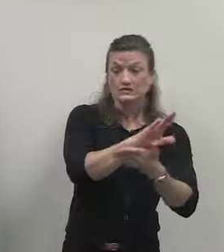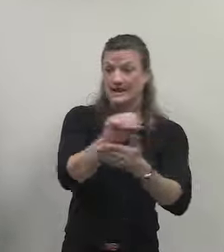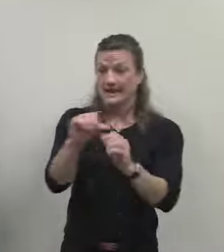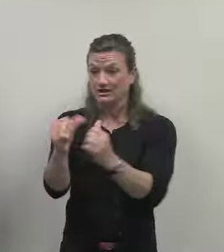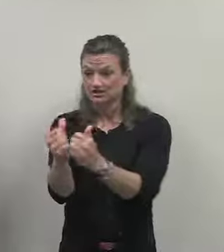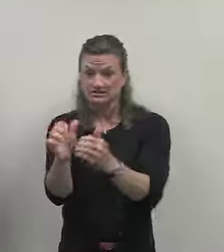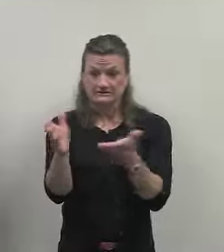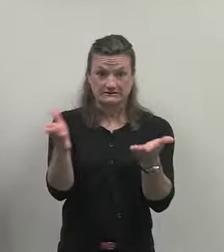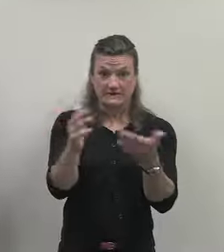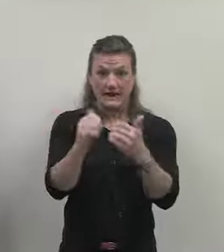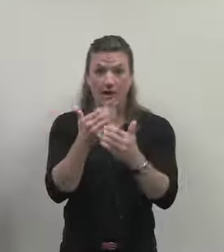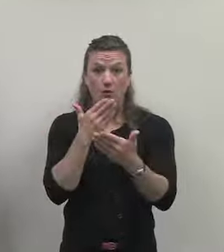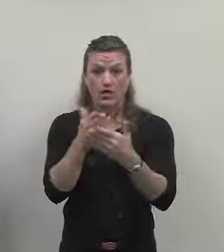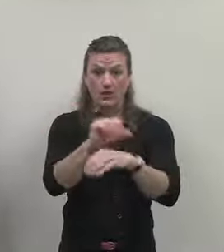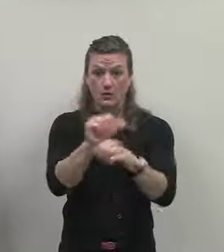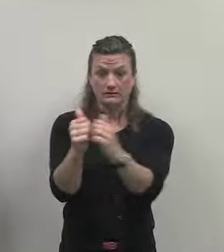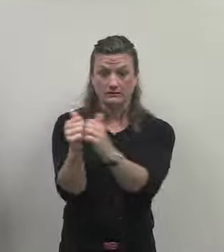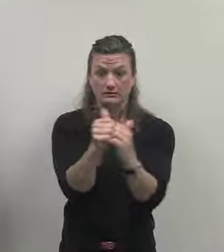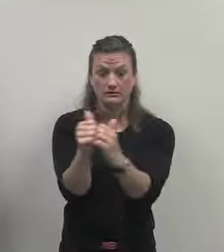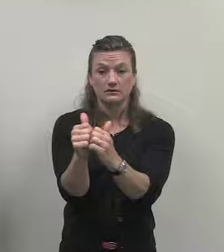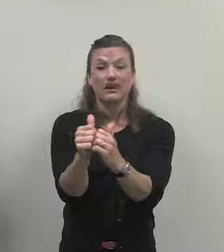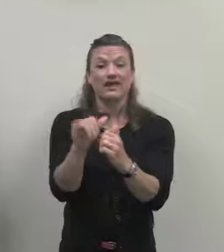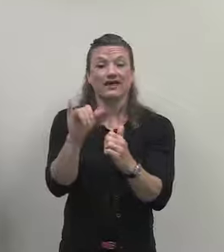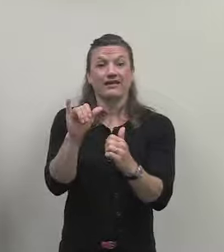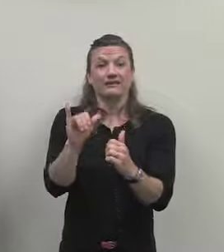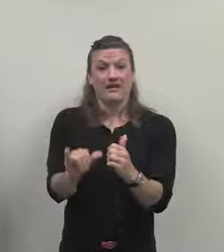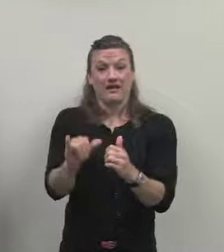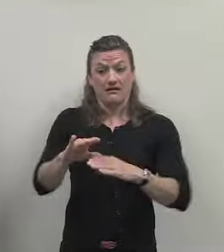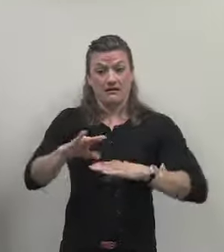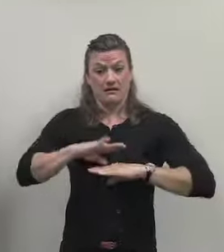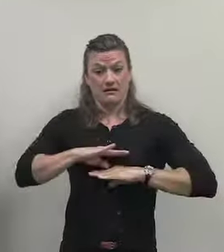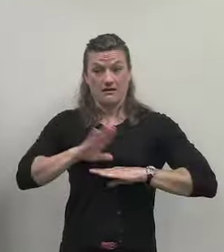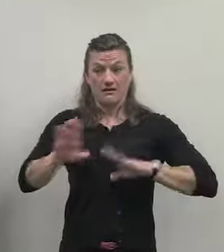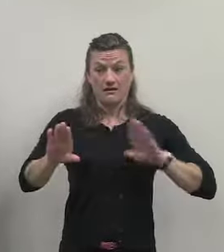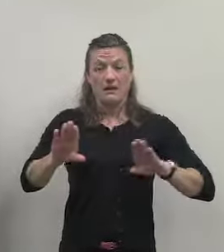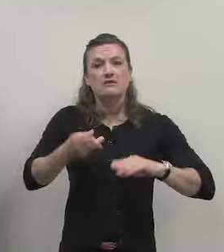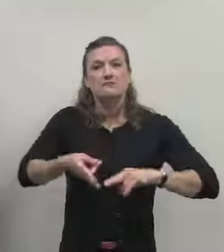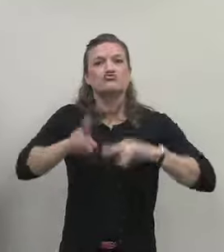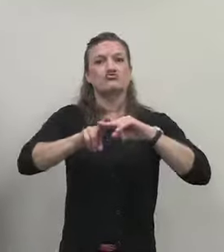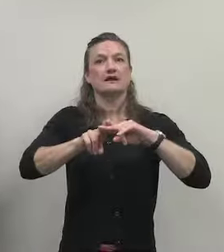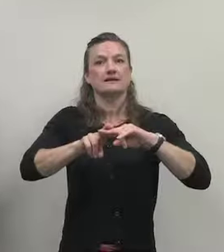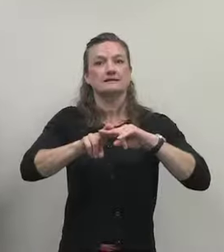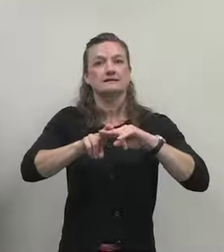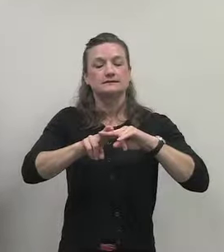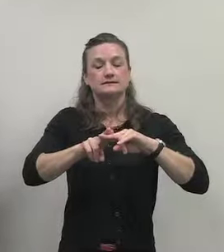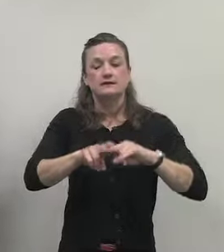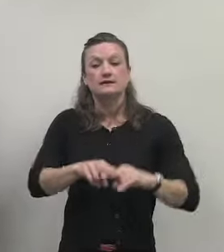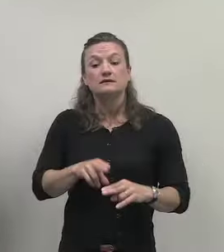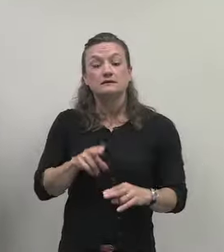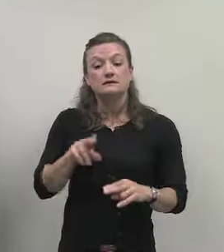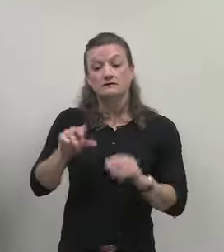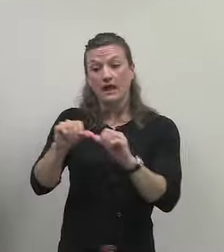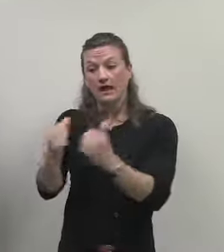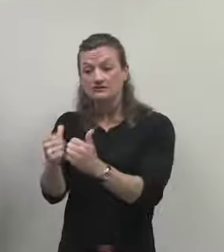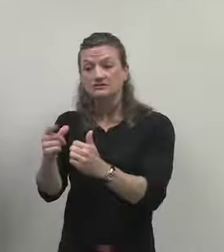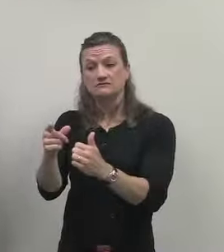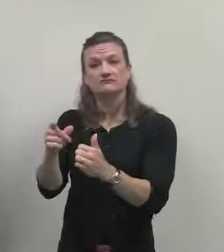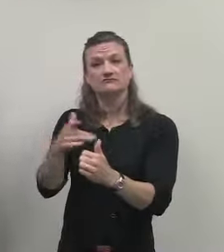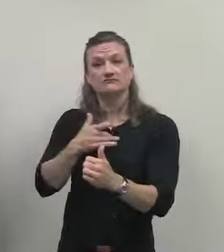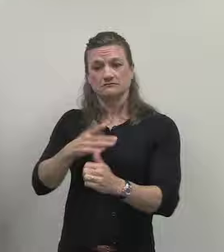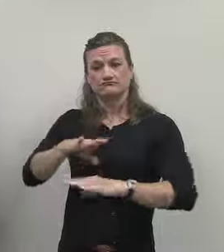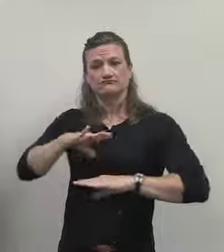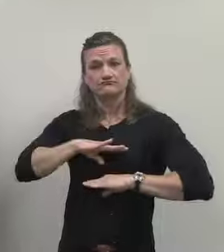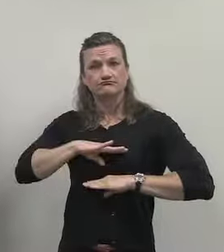and agencies has increased to a high level, and that the agencies are satisfied that